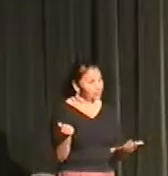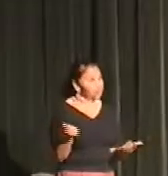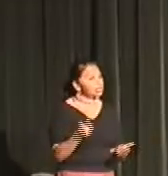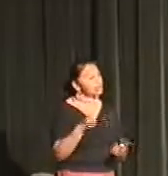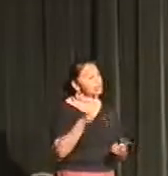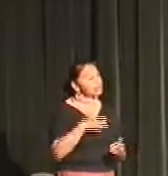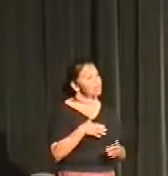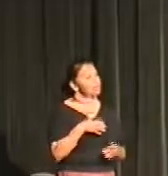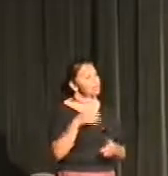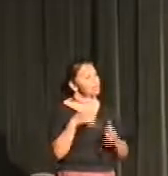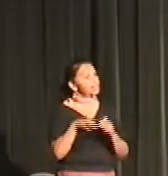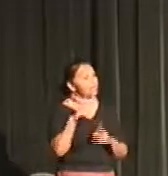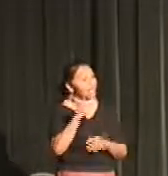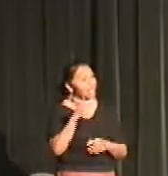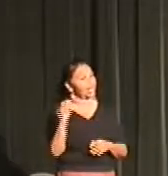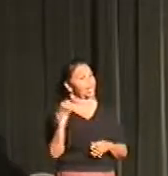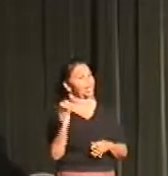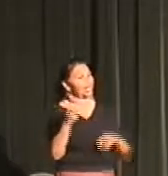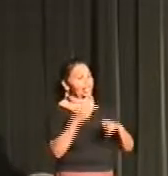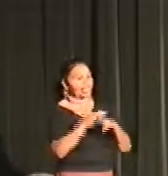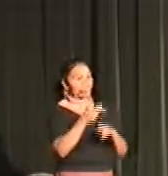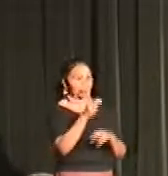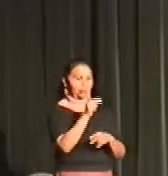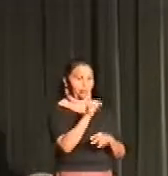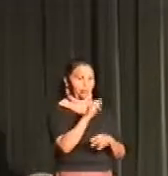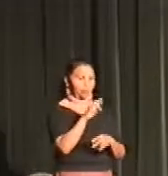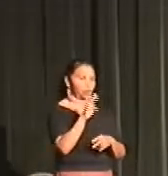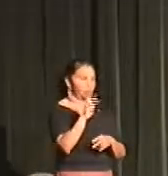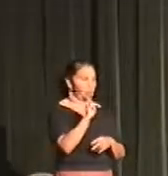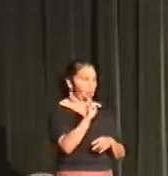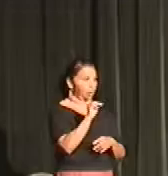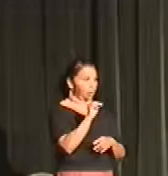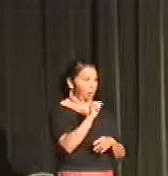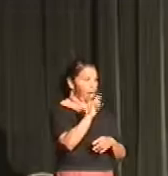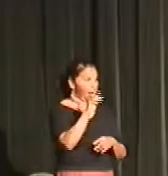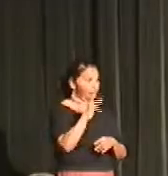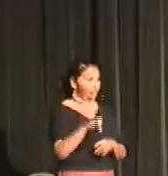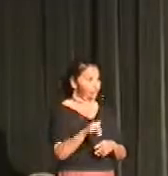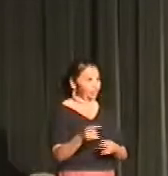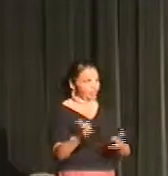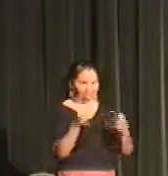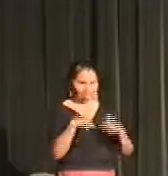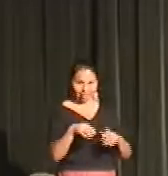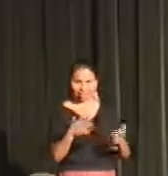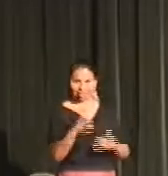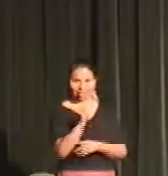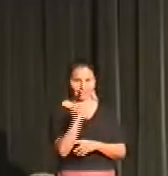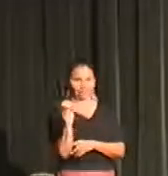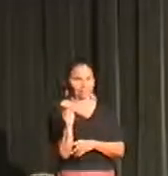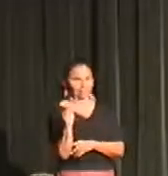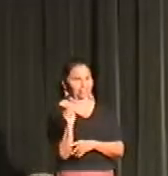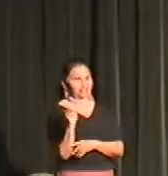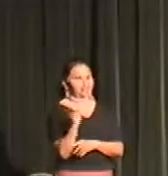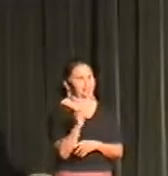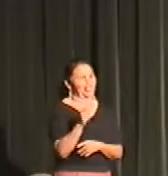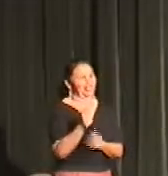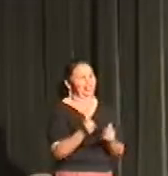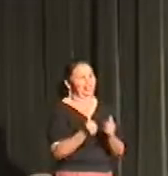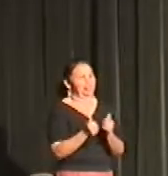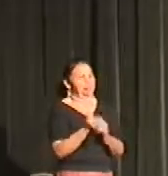guy in Alcoholics Anonymous named Norm Alpy. When I came to the program of Alcoholics Anonymous, one of the most important